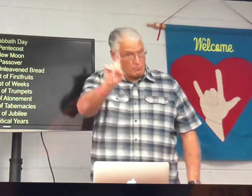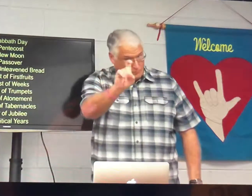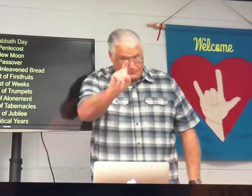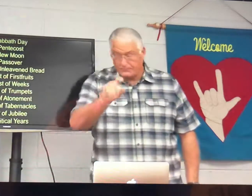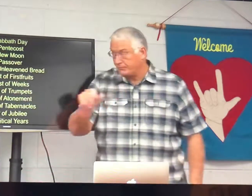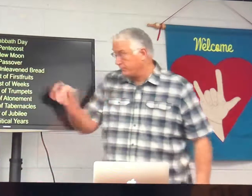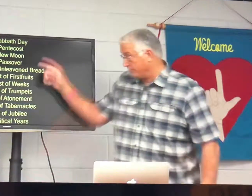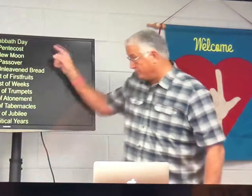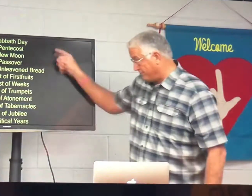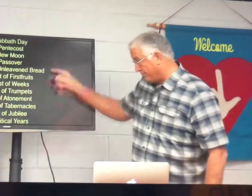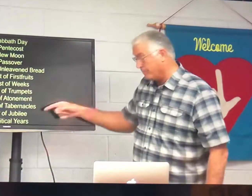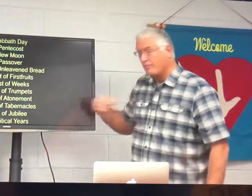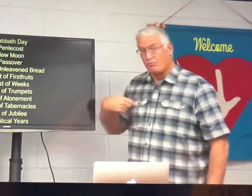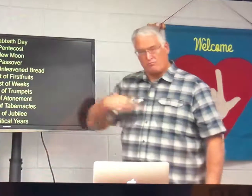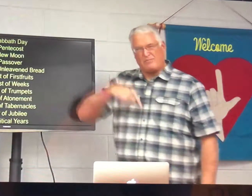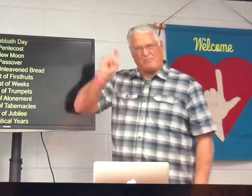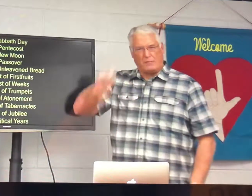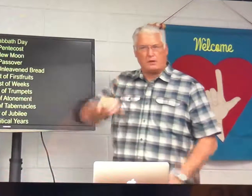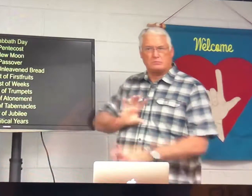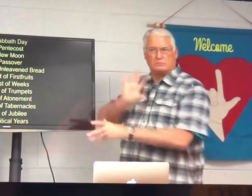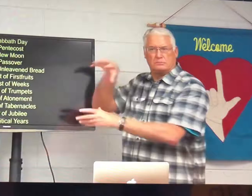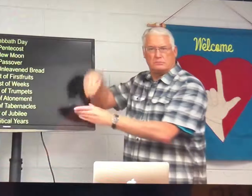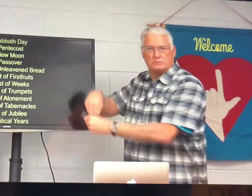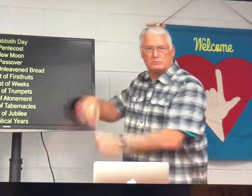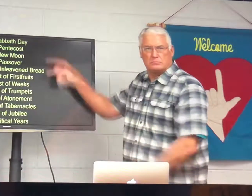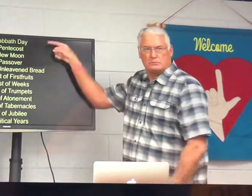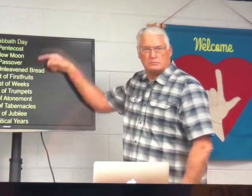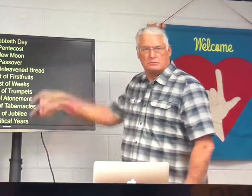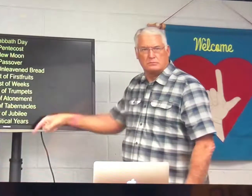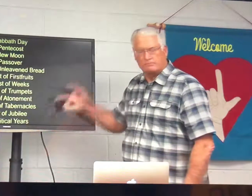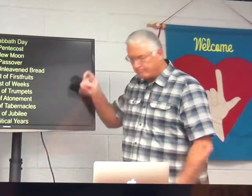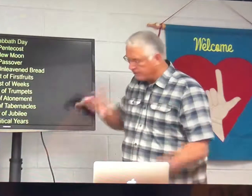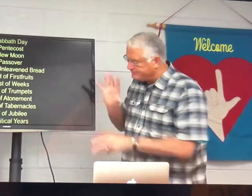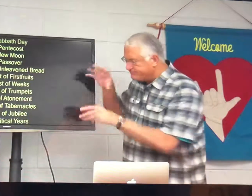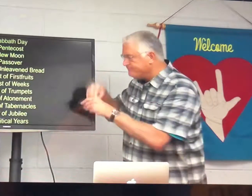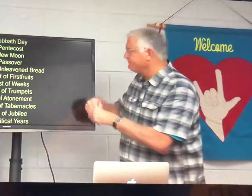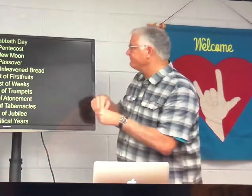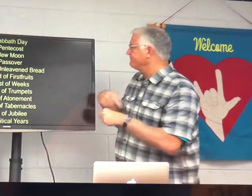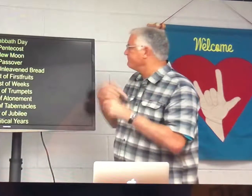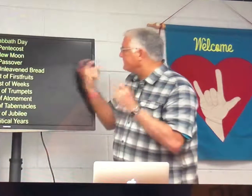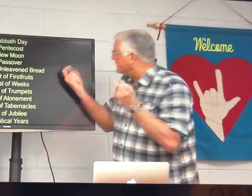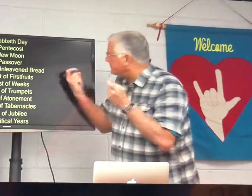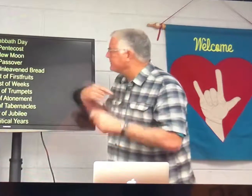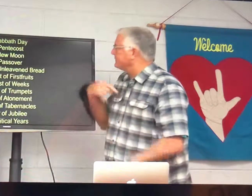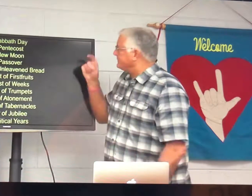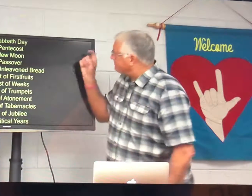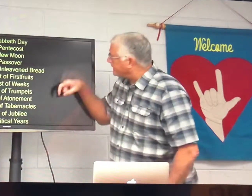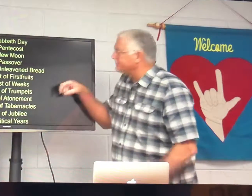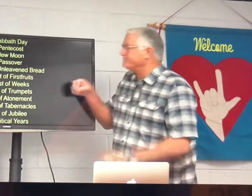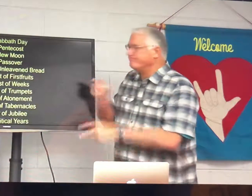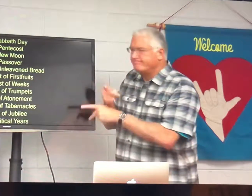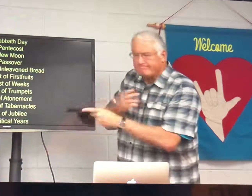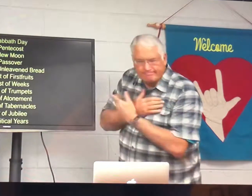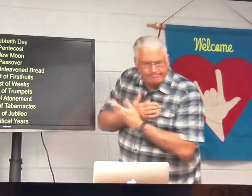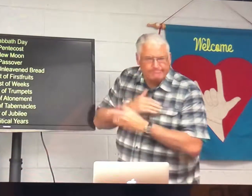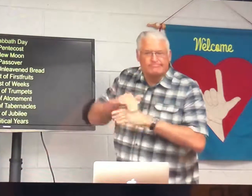3-run game. And Matt Davidson is going to come out to pinch hit for Nicky Delmonico. Why do I have a flux